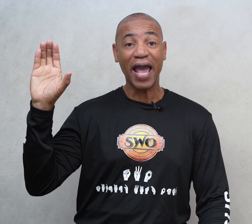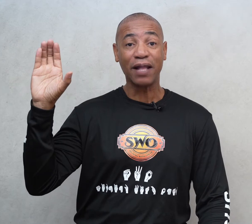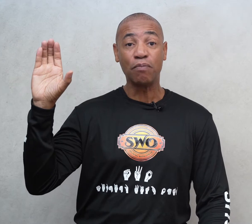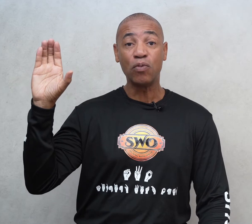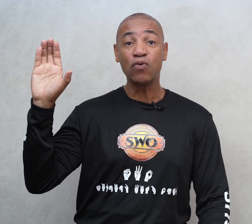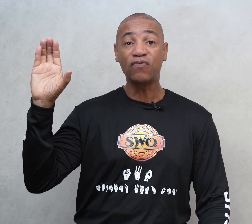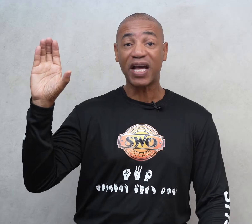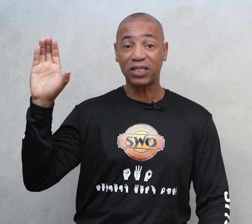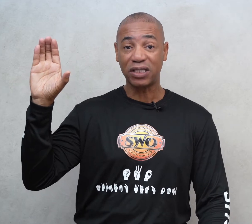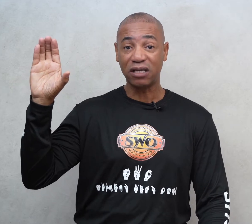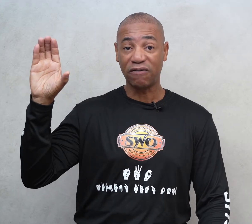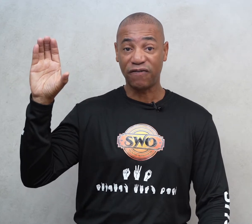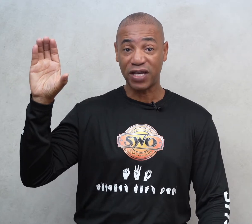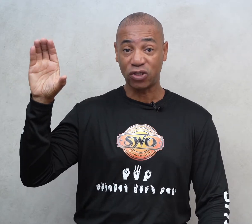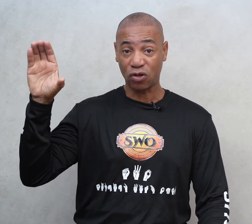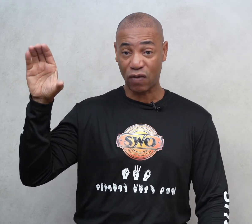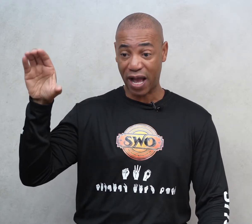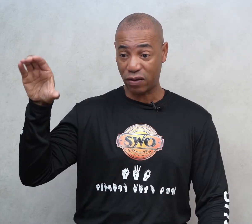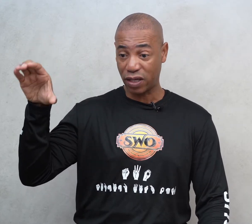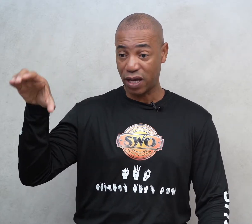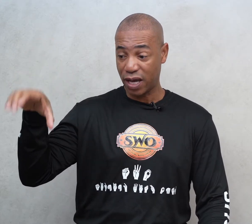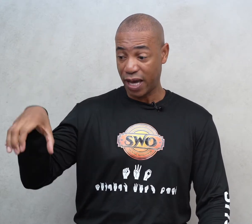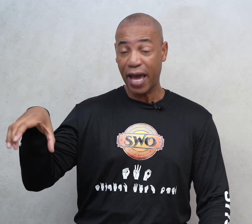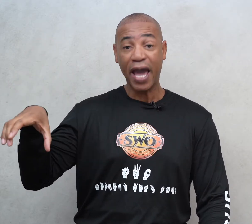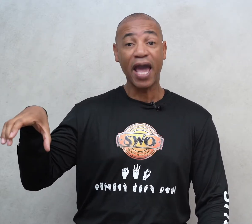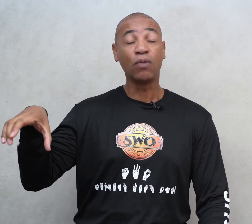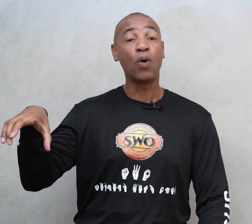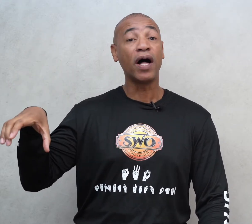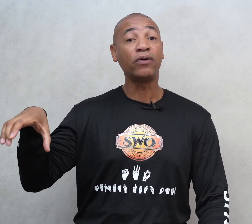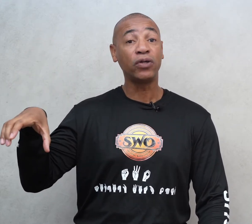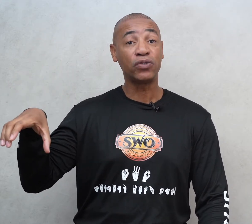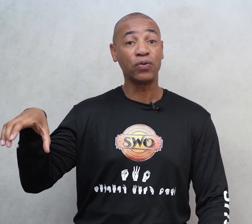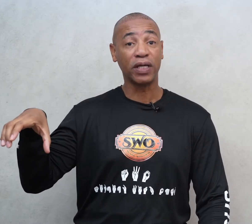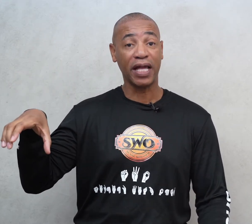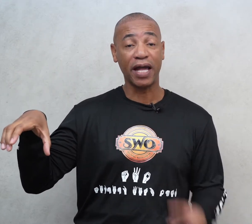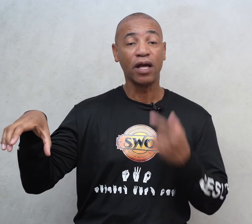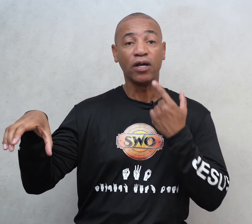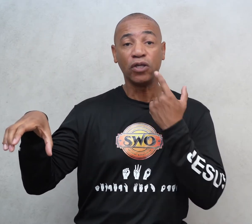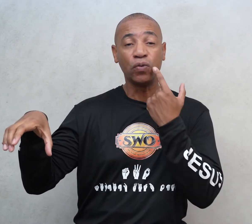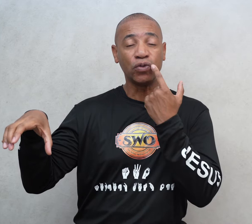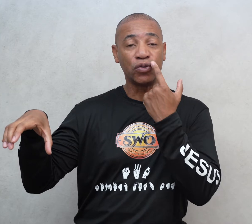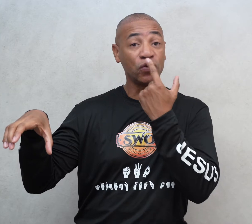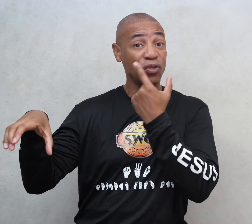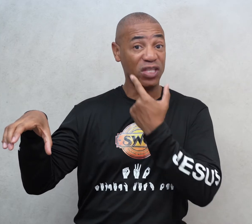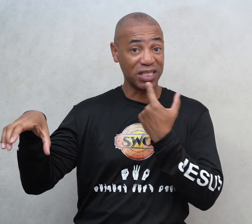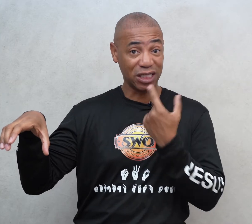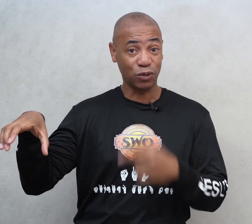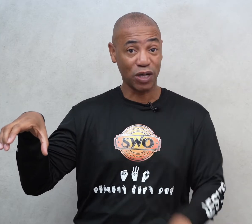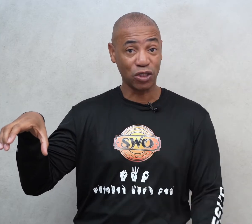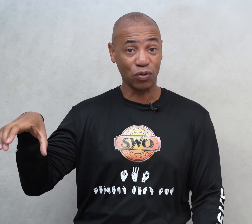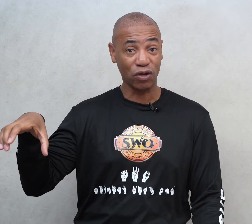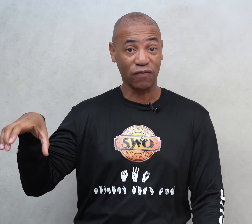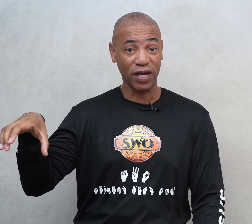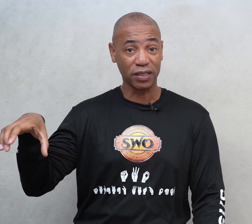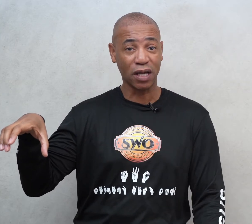and move that C to face the ground. And while you're doing that, you will do this expression with your face.